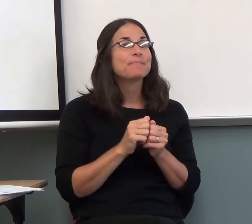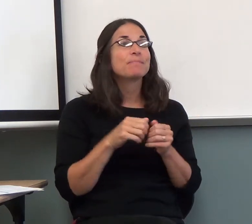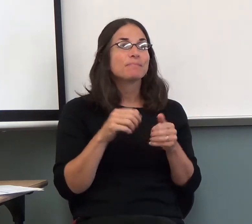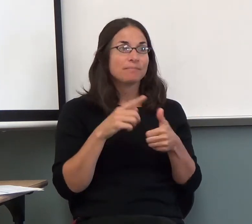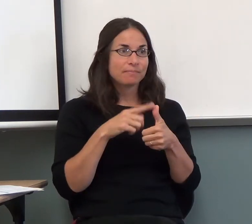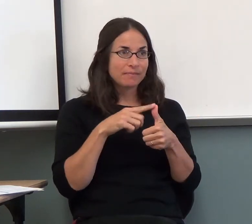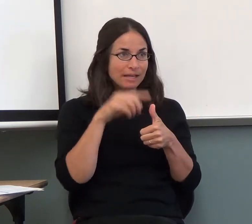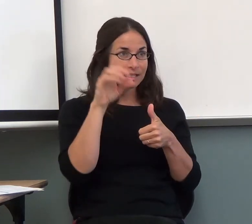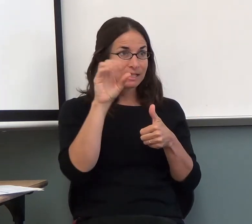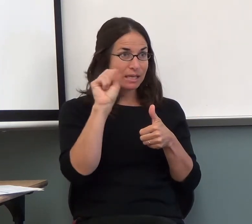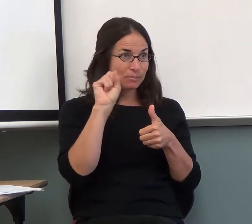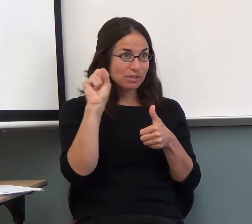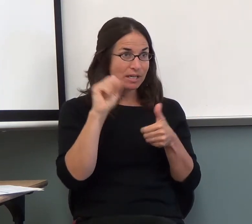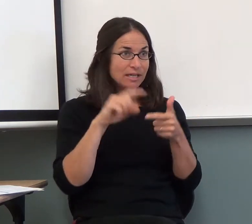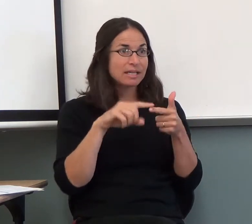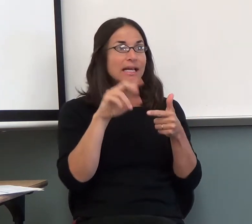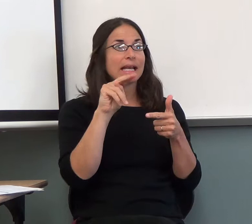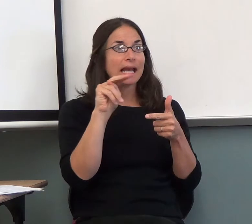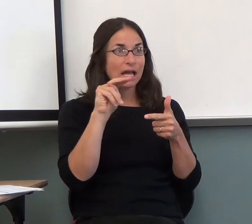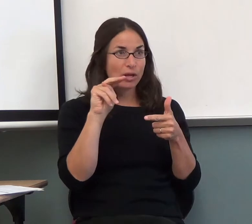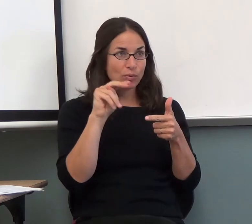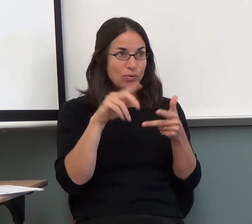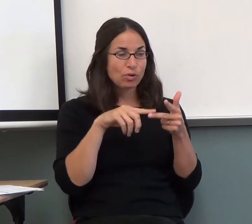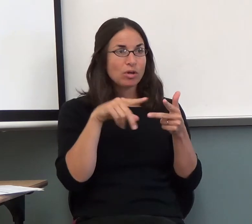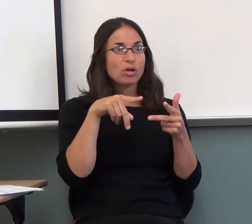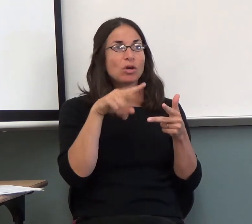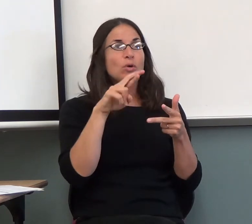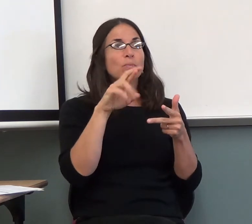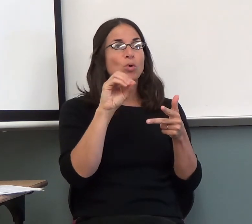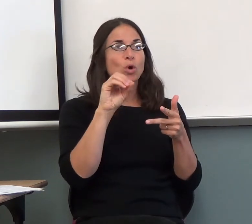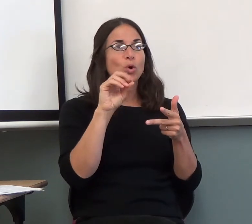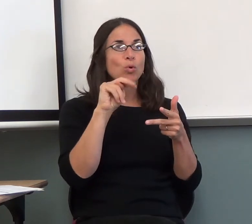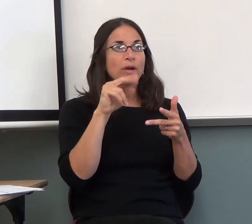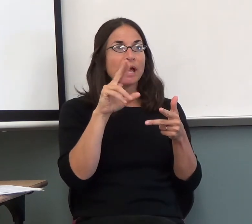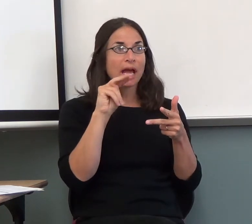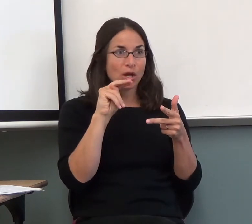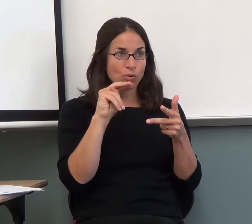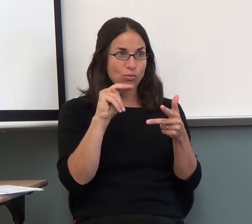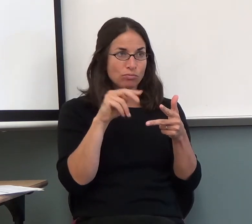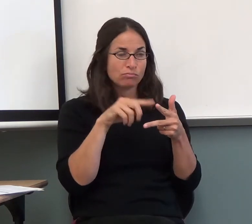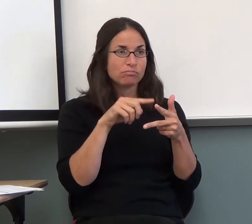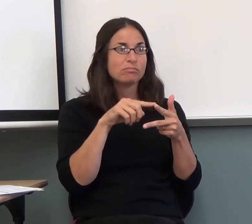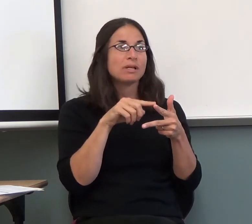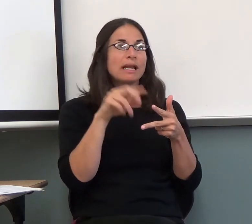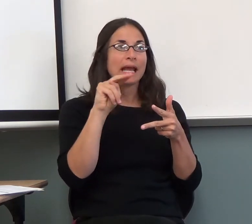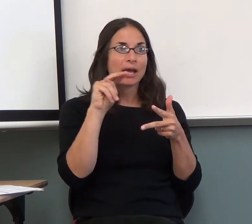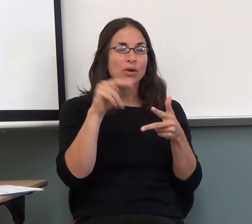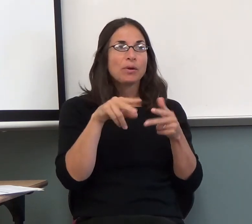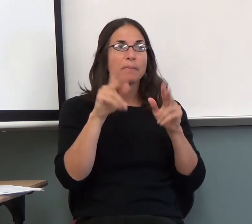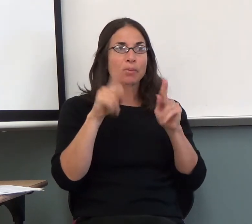subjects, nouns, and pronouns, okay? Nouns are person, places, or things. Pronouns are what?